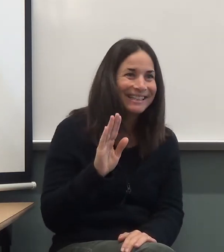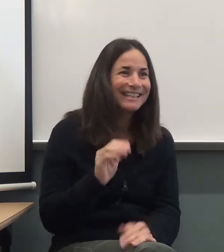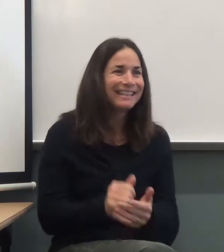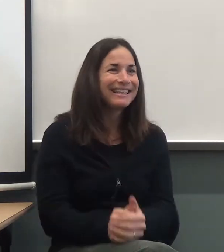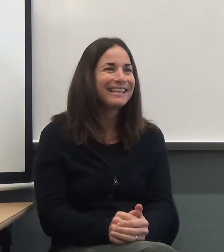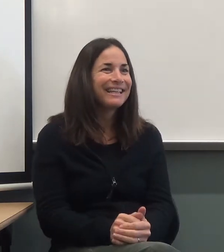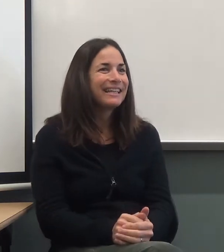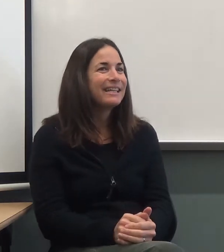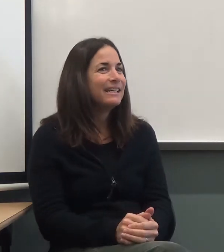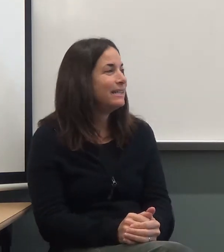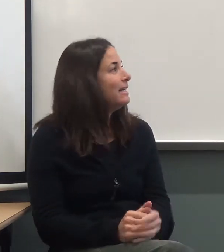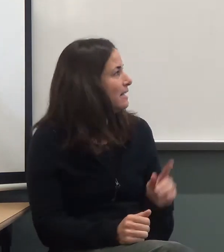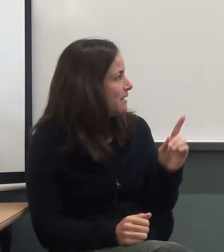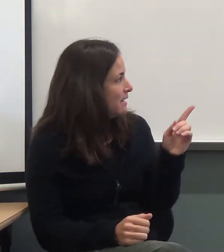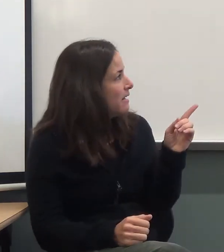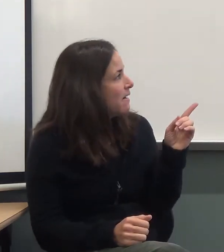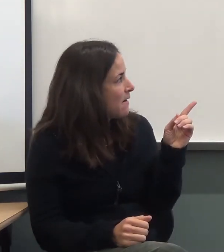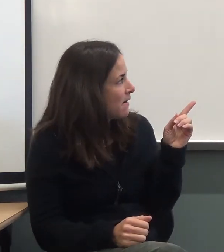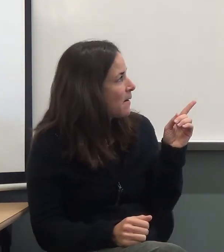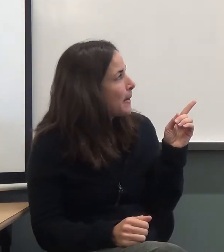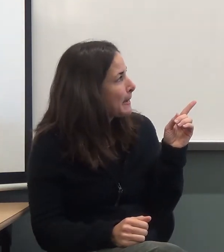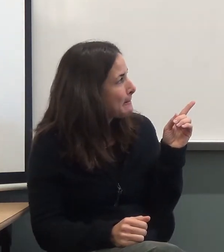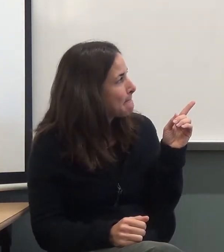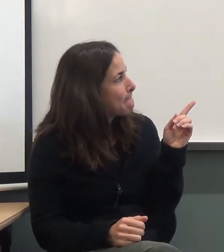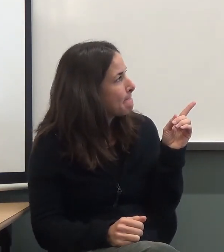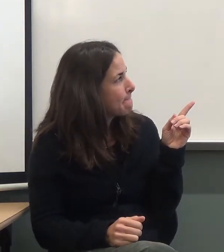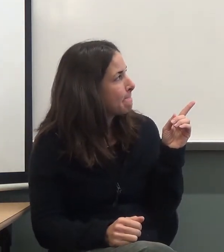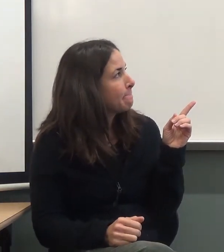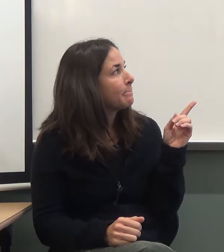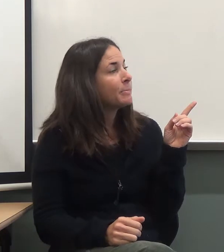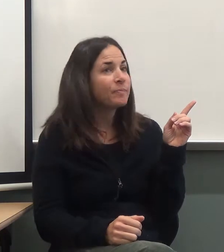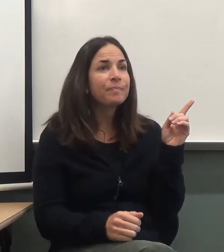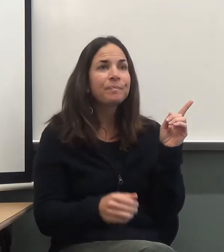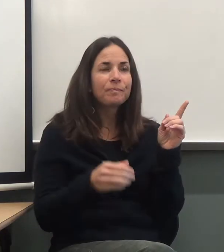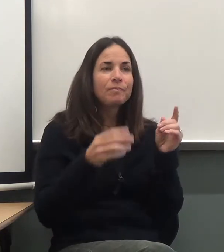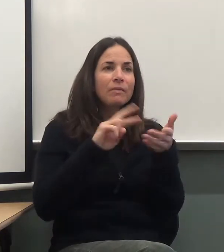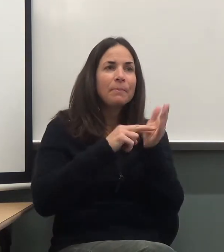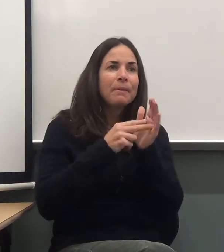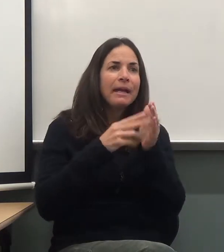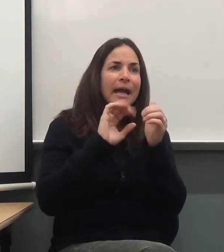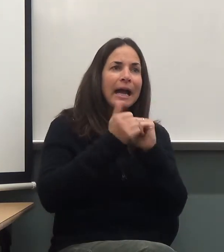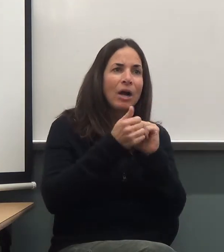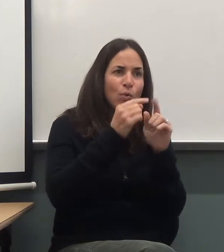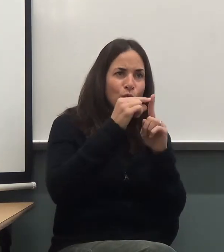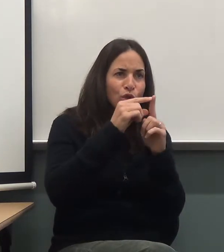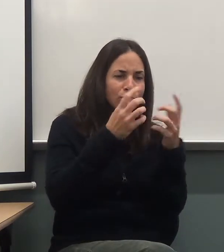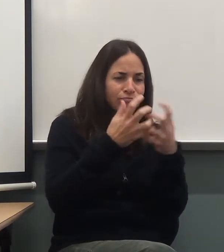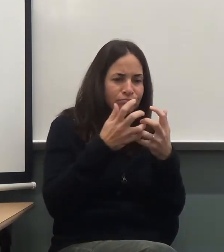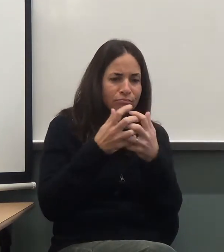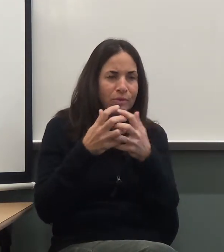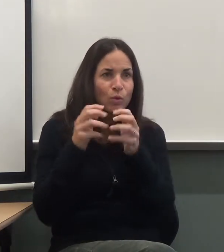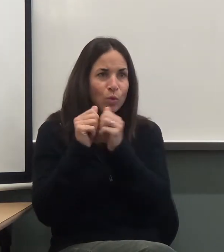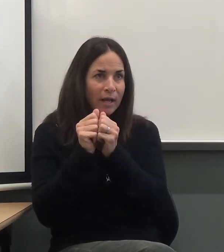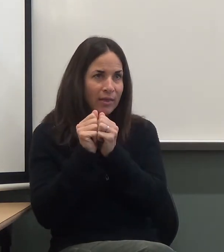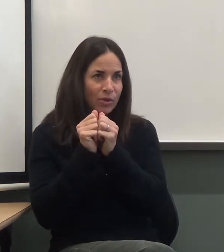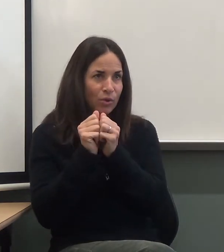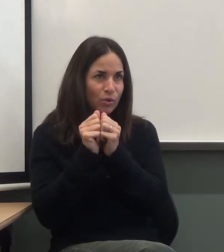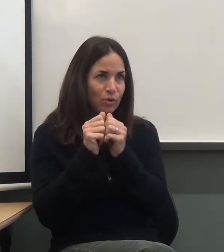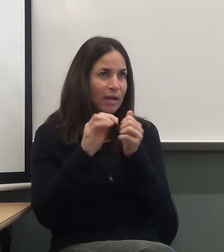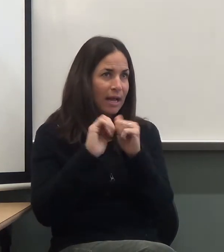So, parts of speech create communication. That's how we put them together. How we put them together. So,